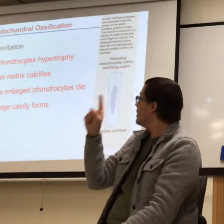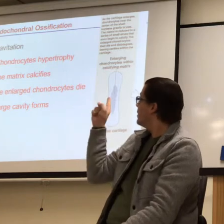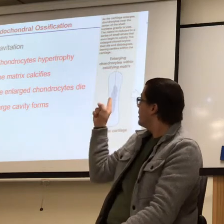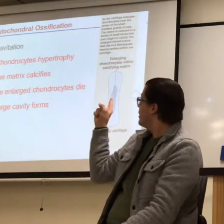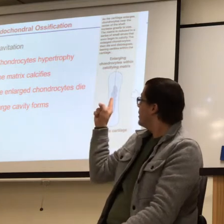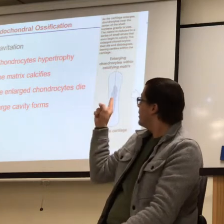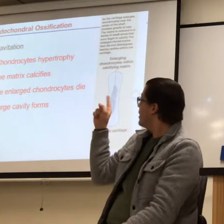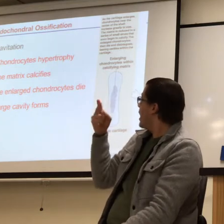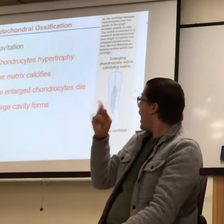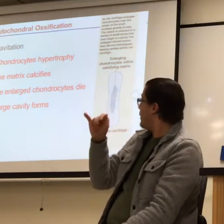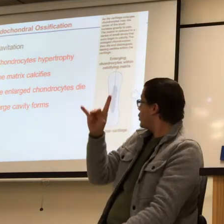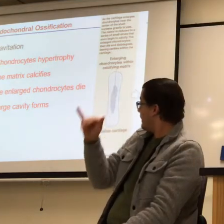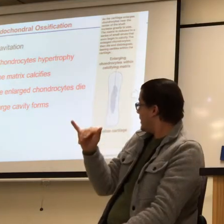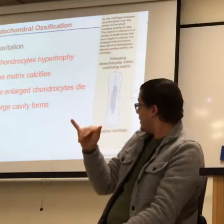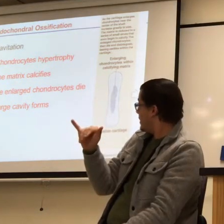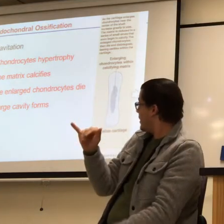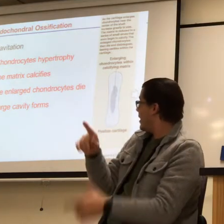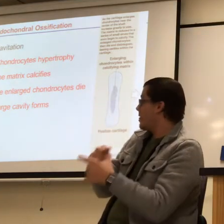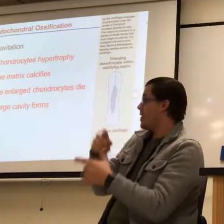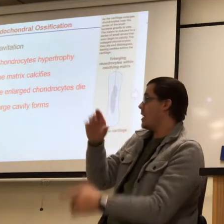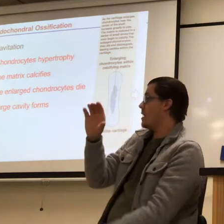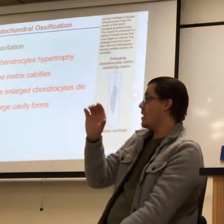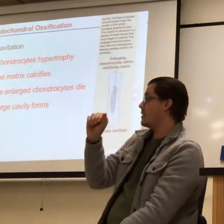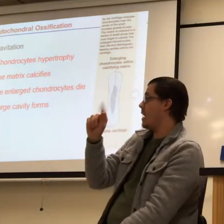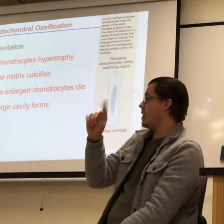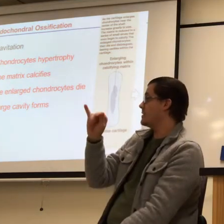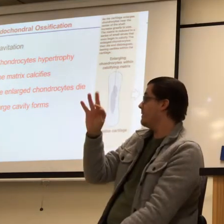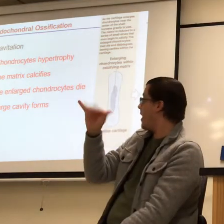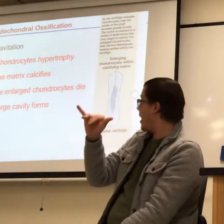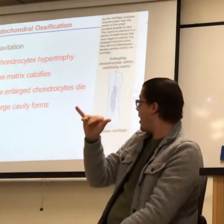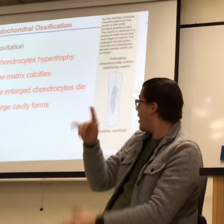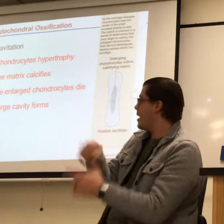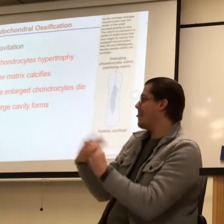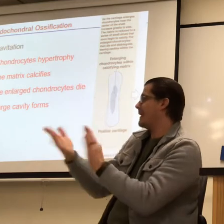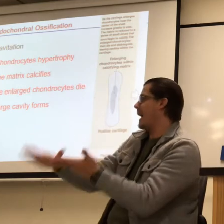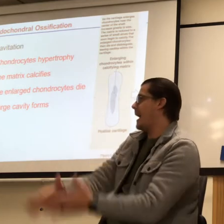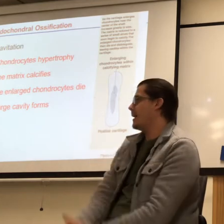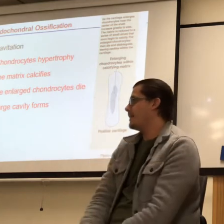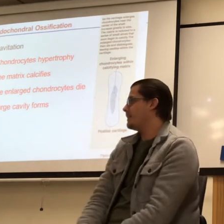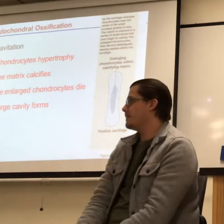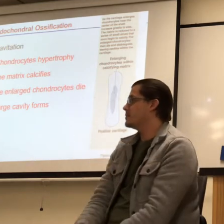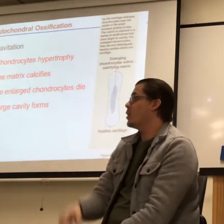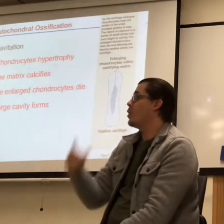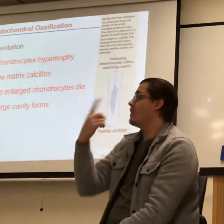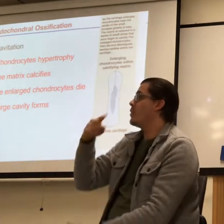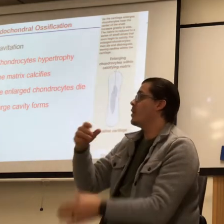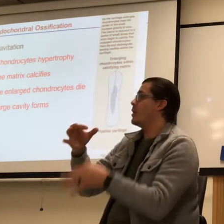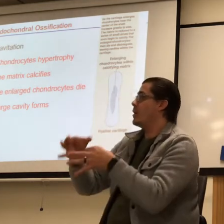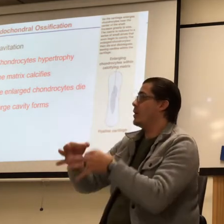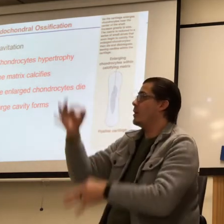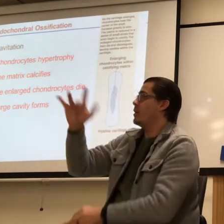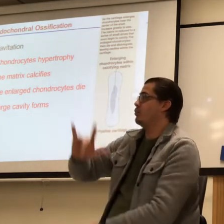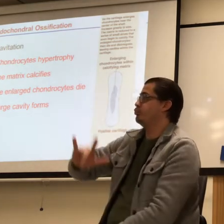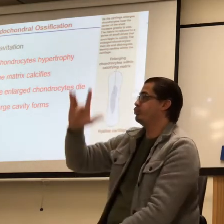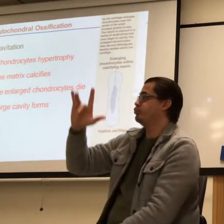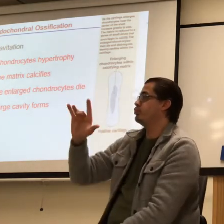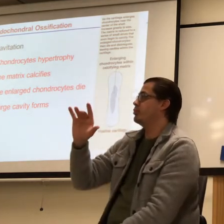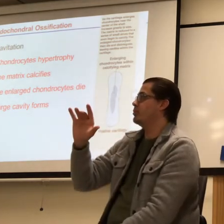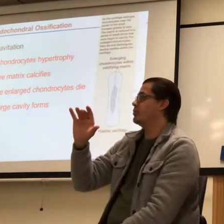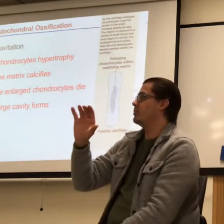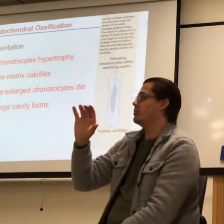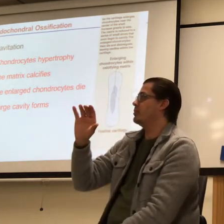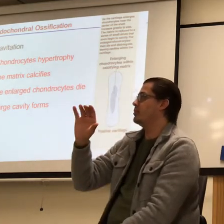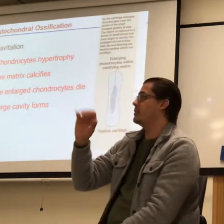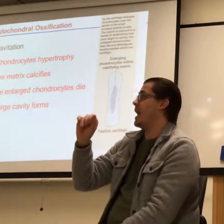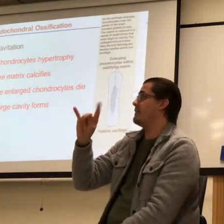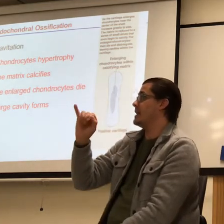calcify, and die. Okay, basically in that order. So with cavitation, what happens is chondrocytes